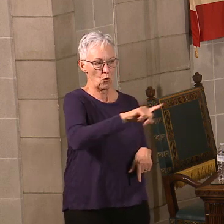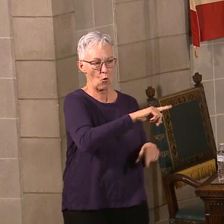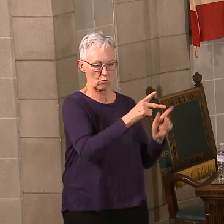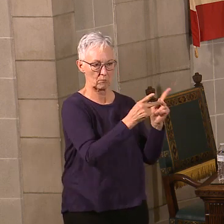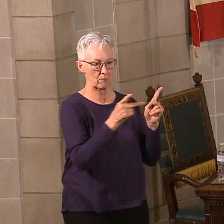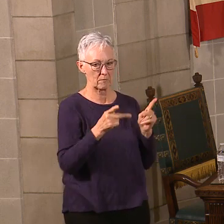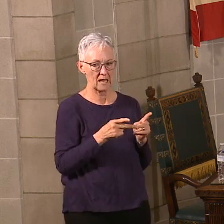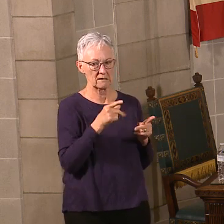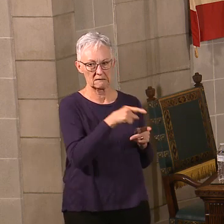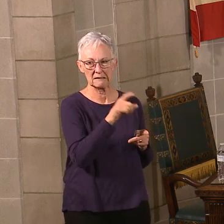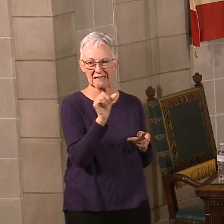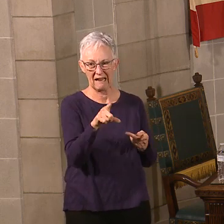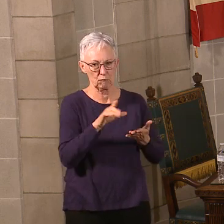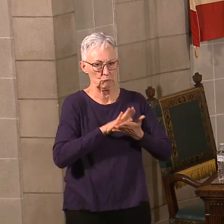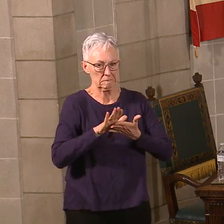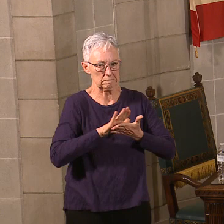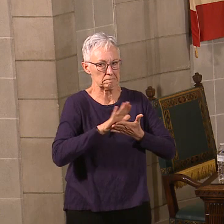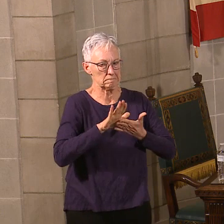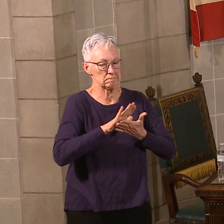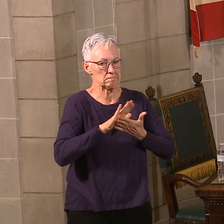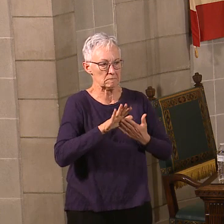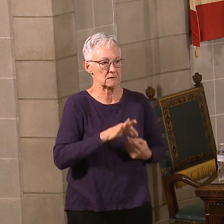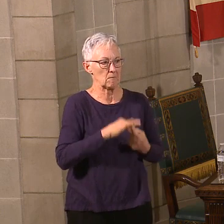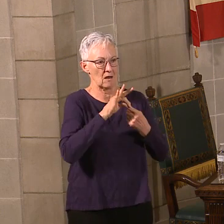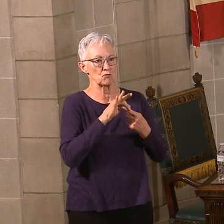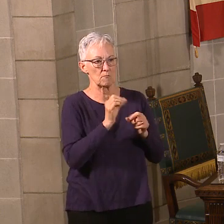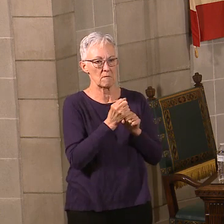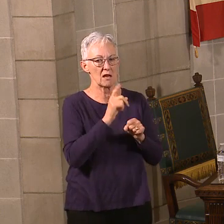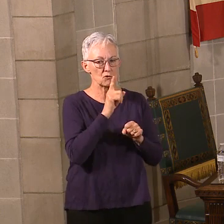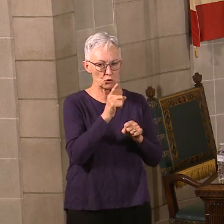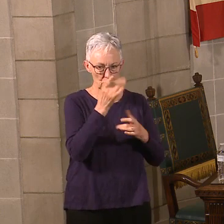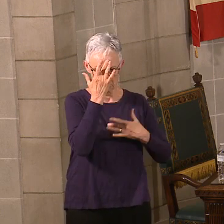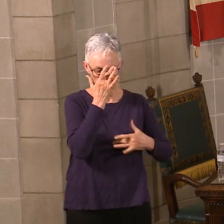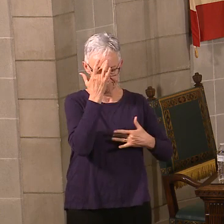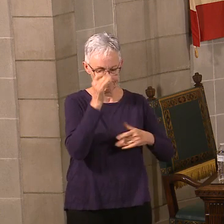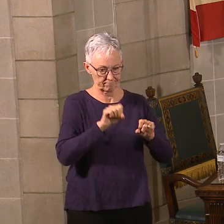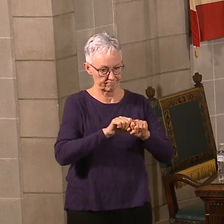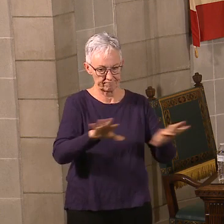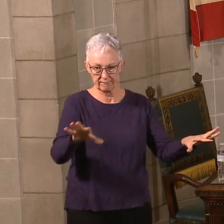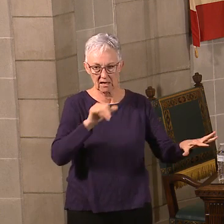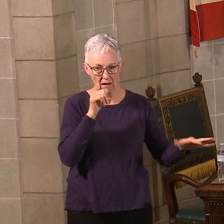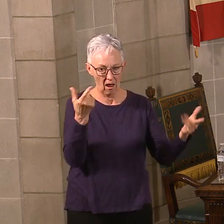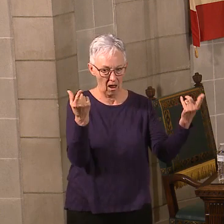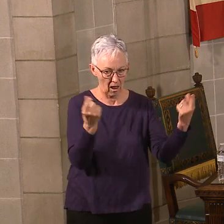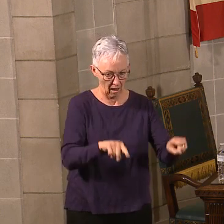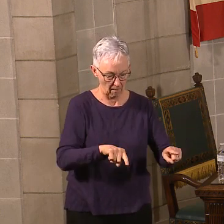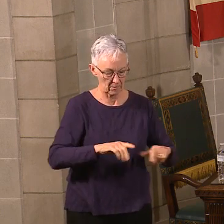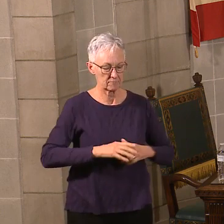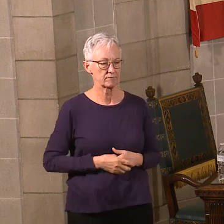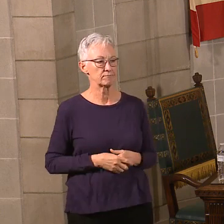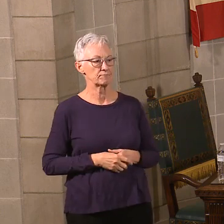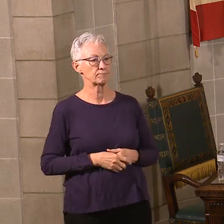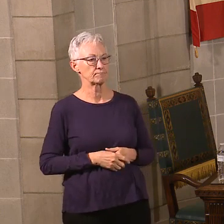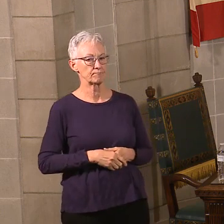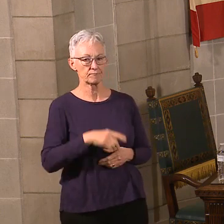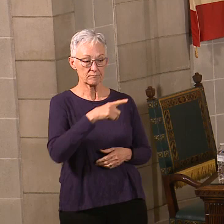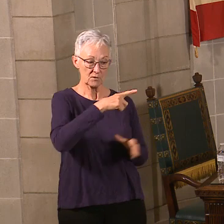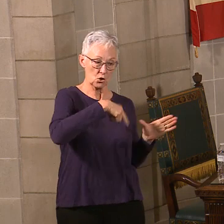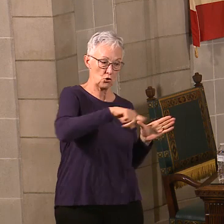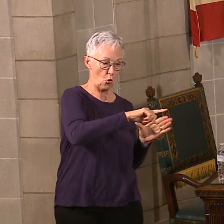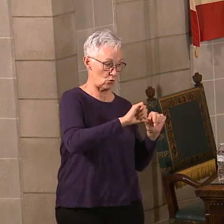The advocates in each community are doing an amazing job of collaborating with healthcare providers and